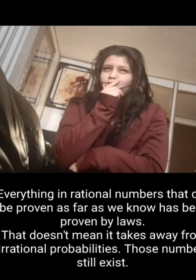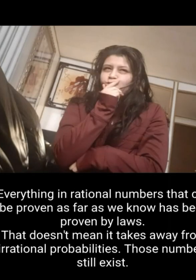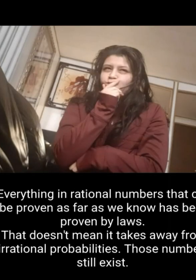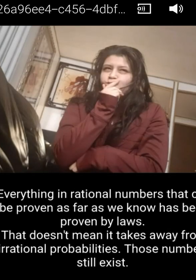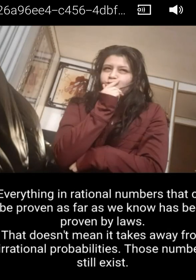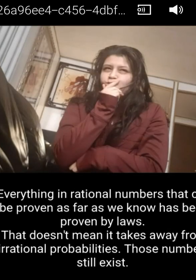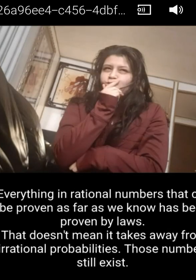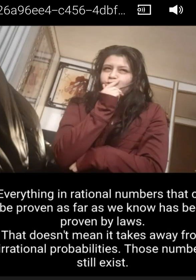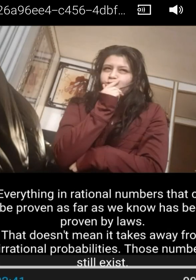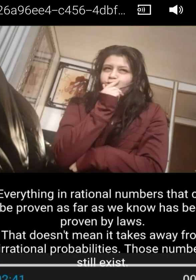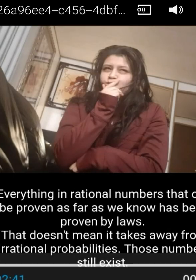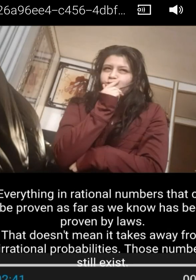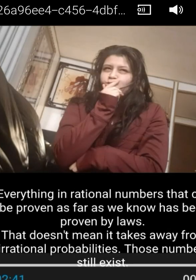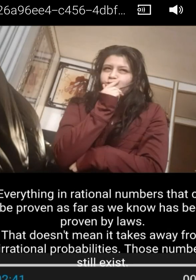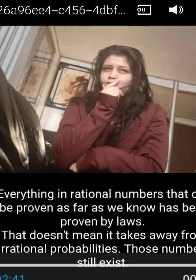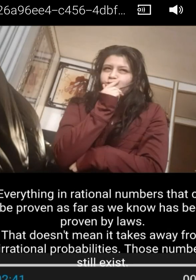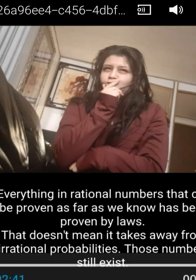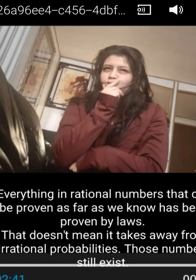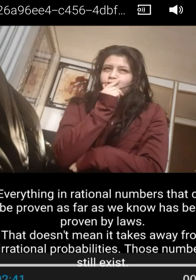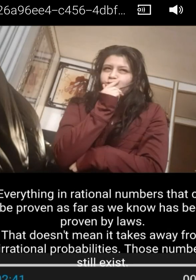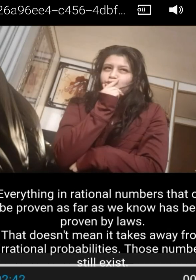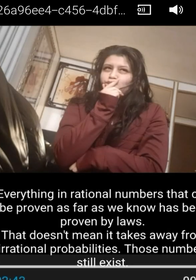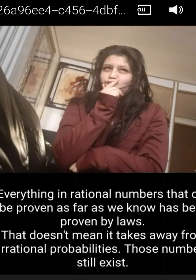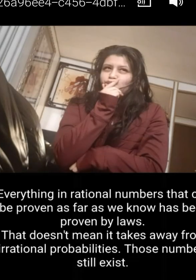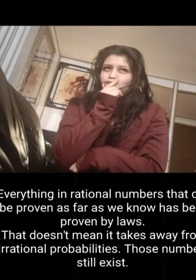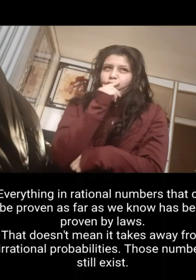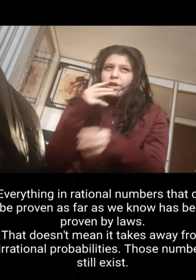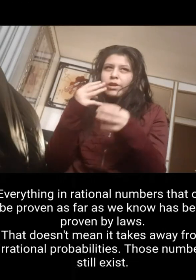See? More college math theory.